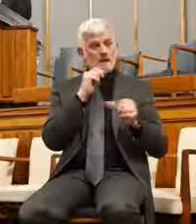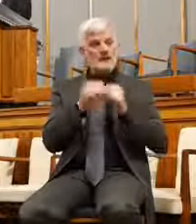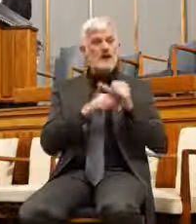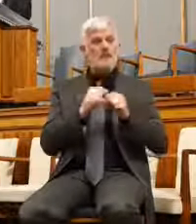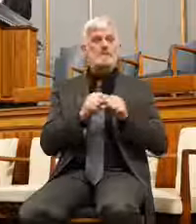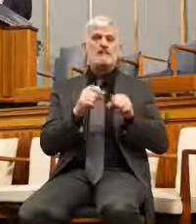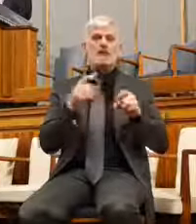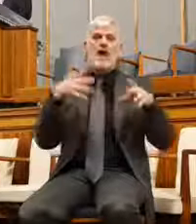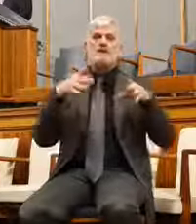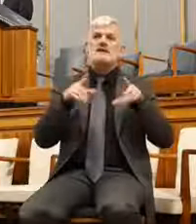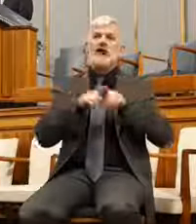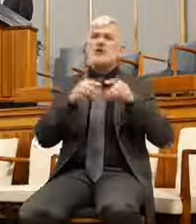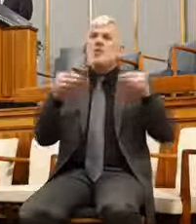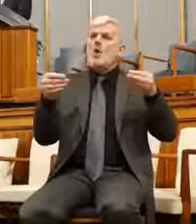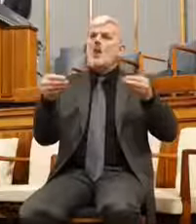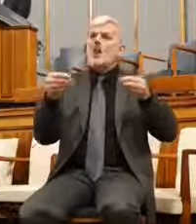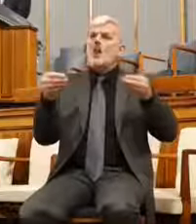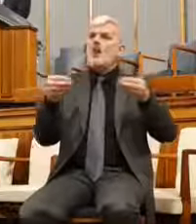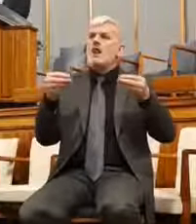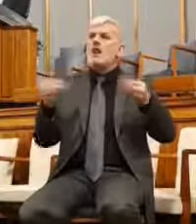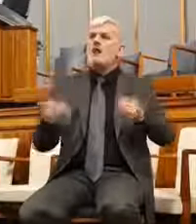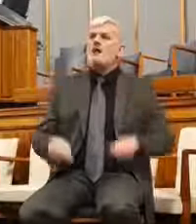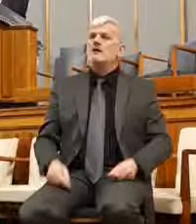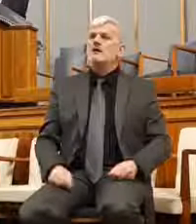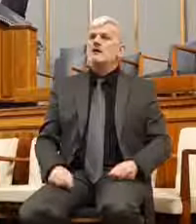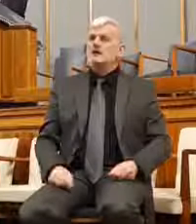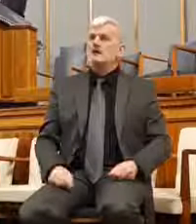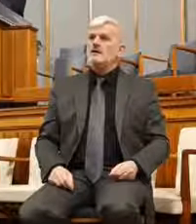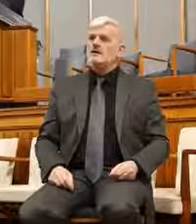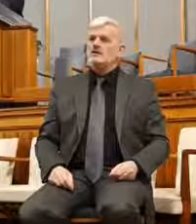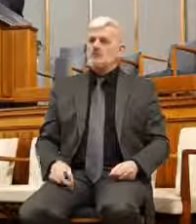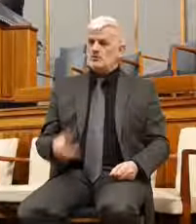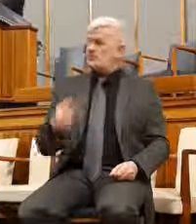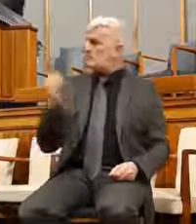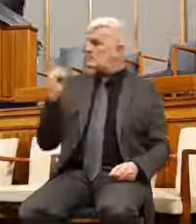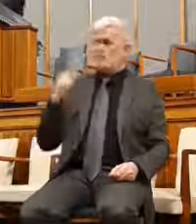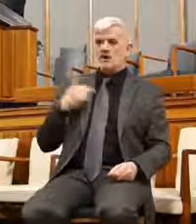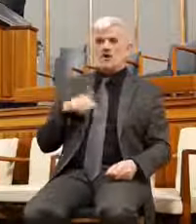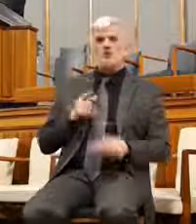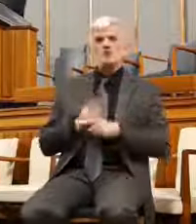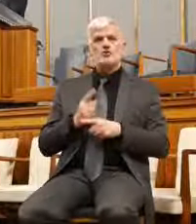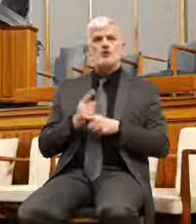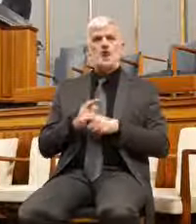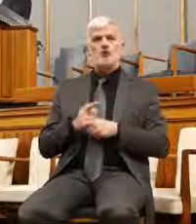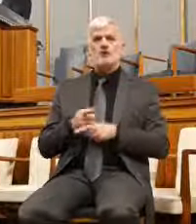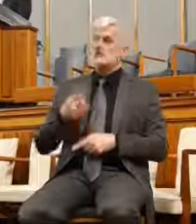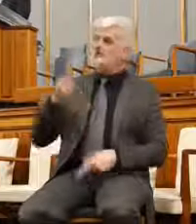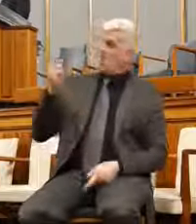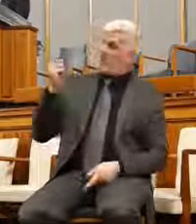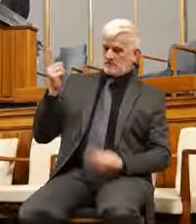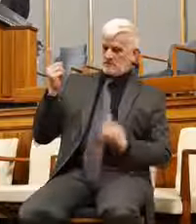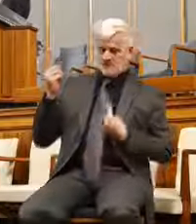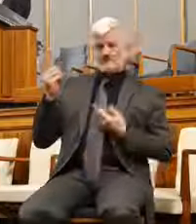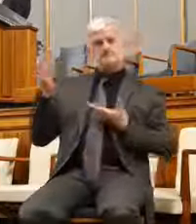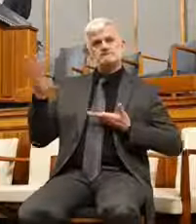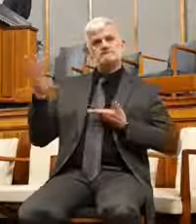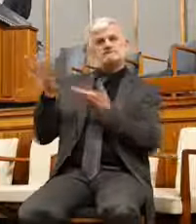is Reasoning with God. Now we are, by nature,